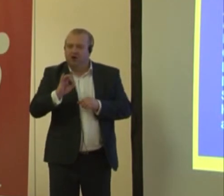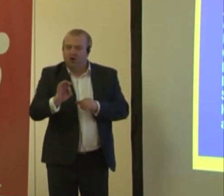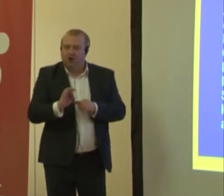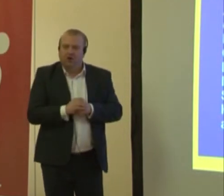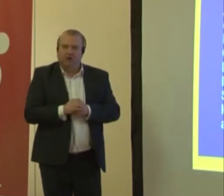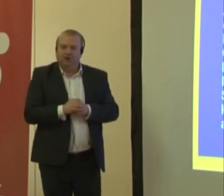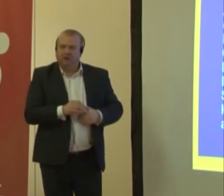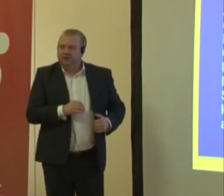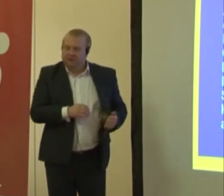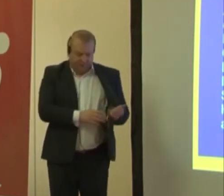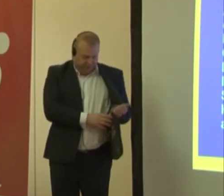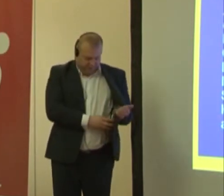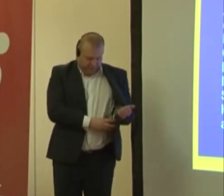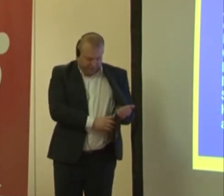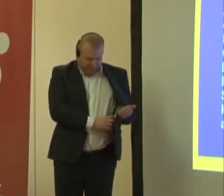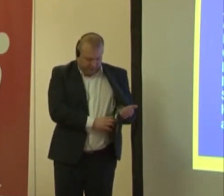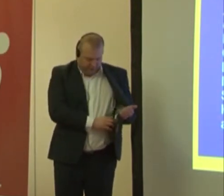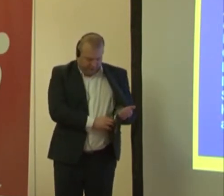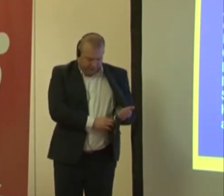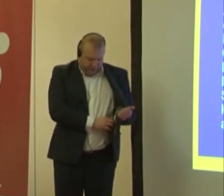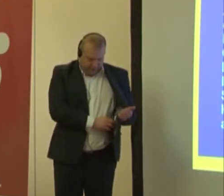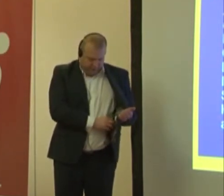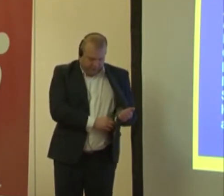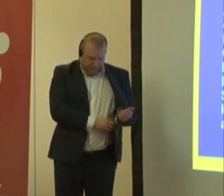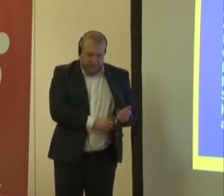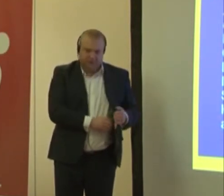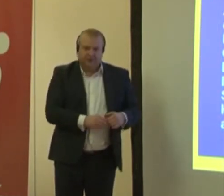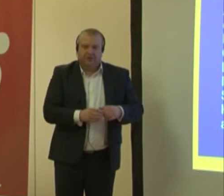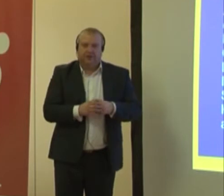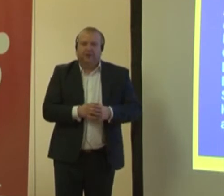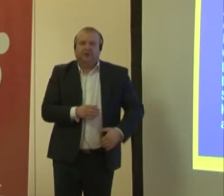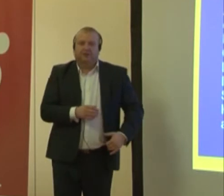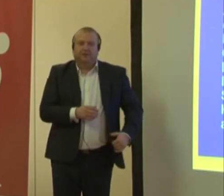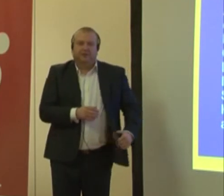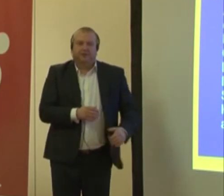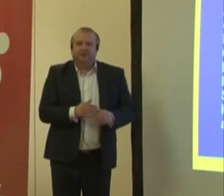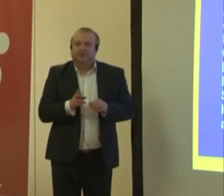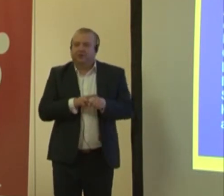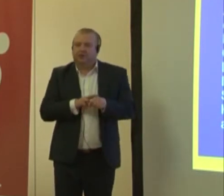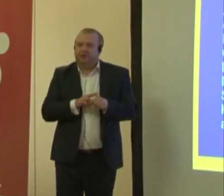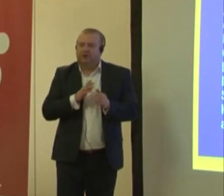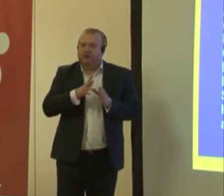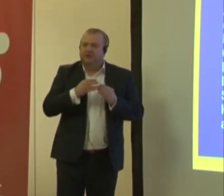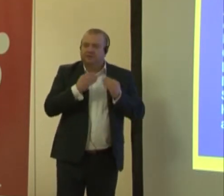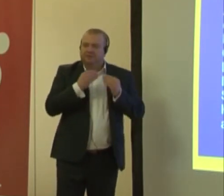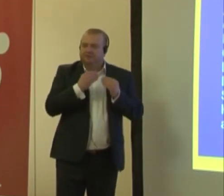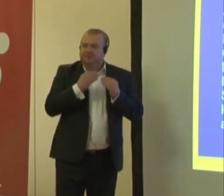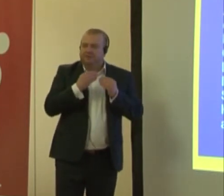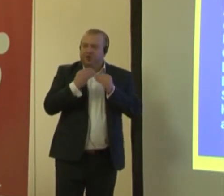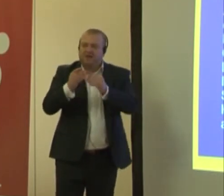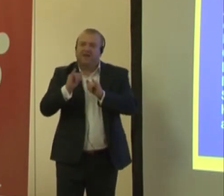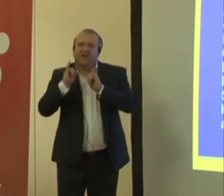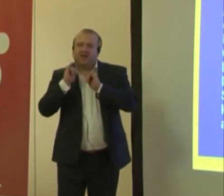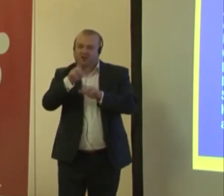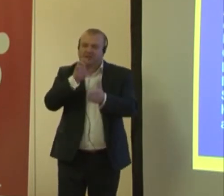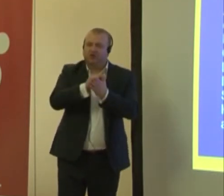Donska-Olsko. She is responsible for the transfer of information to the agency and back to Poland, so